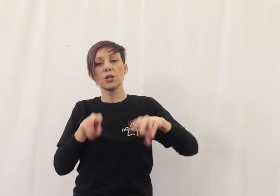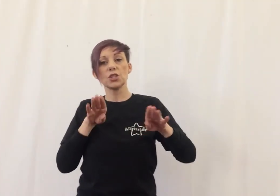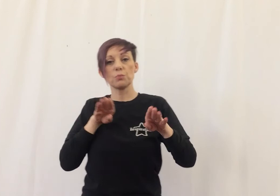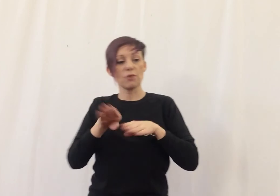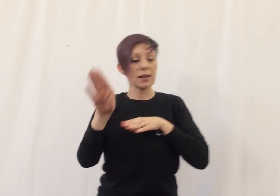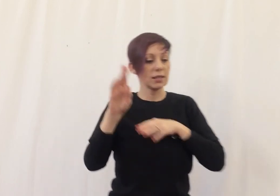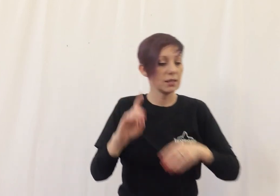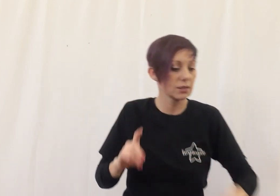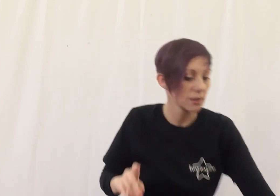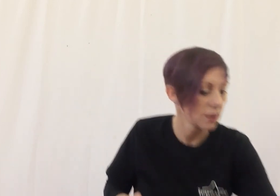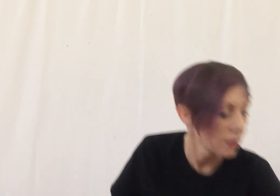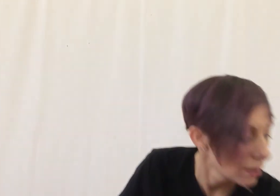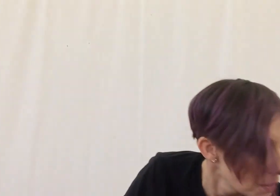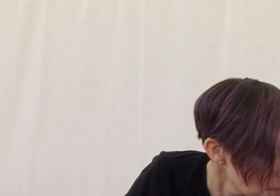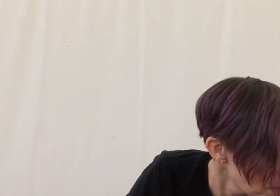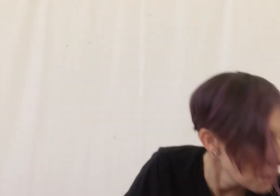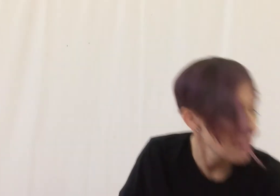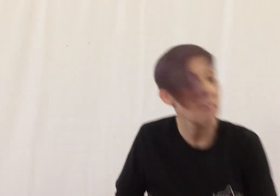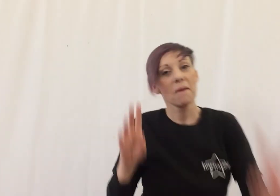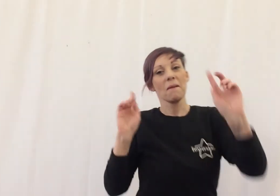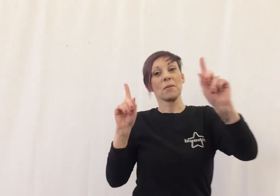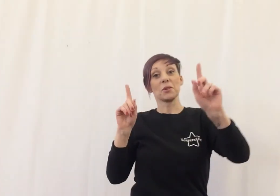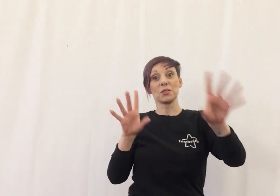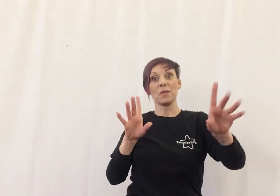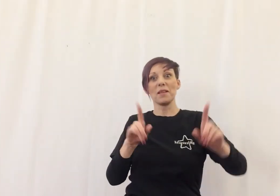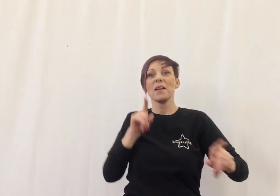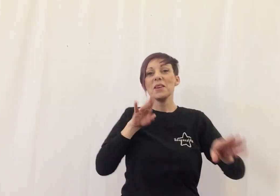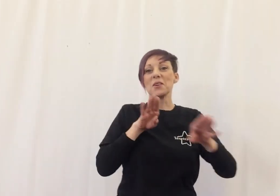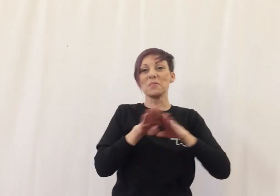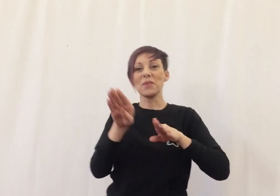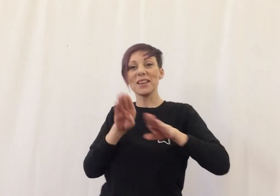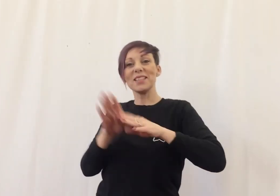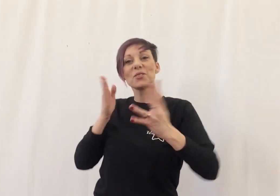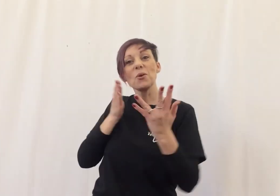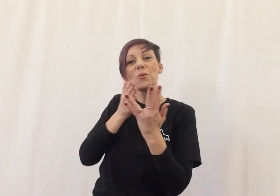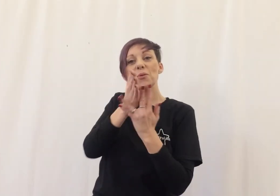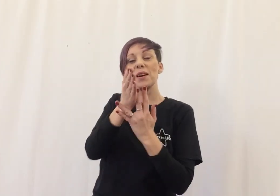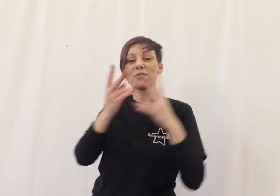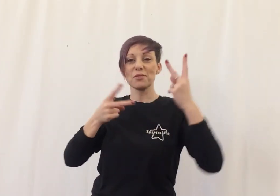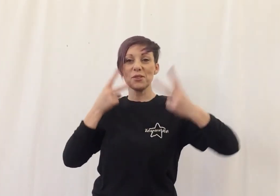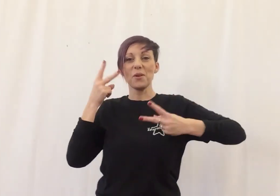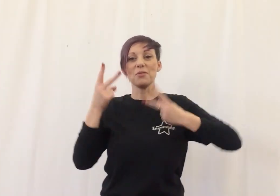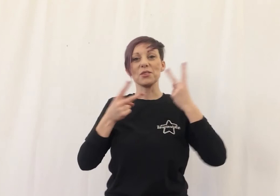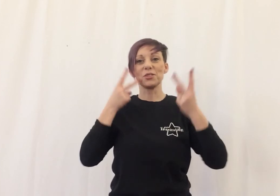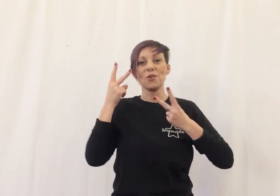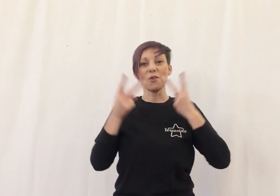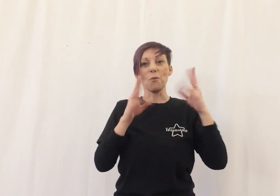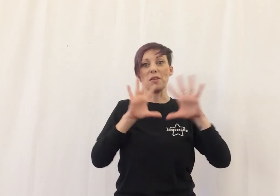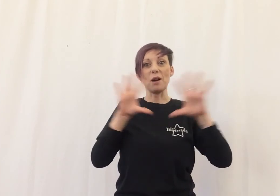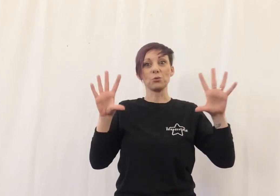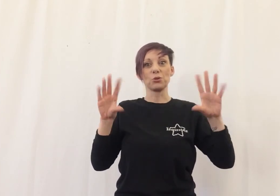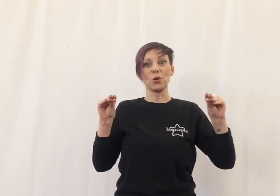just practice. I'm going to stop there. You can practice all the way through the song without